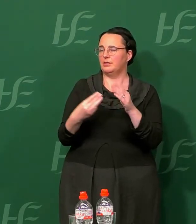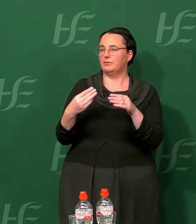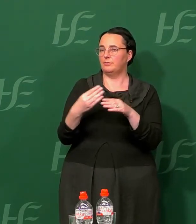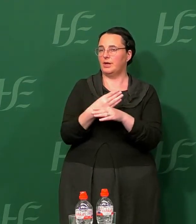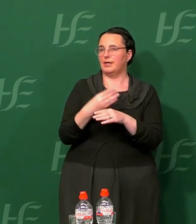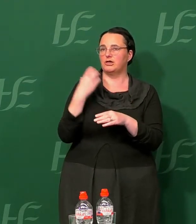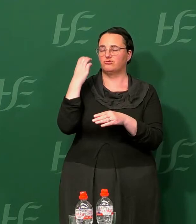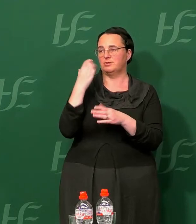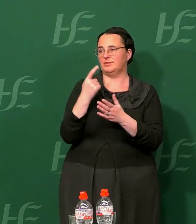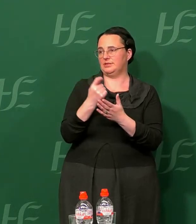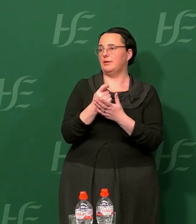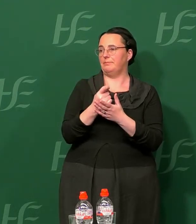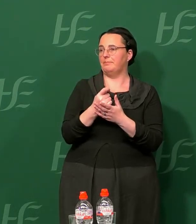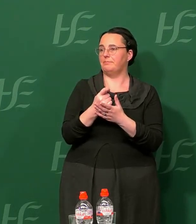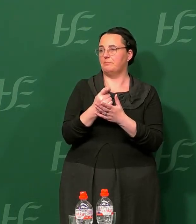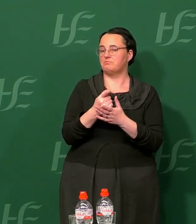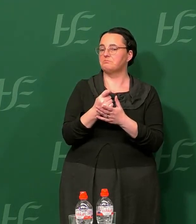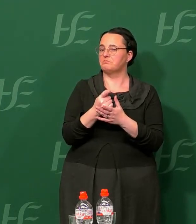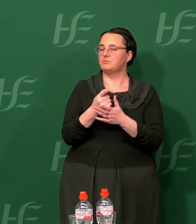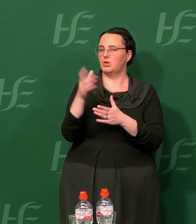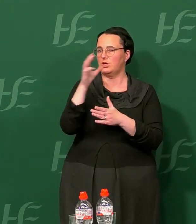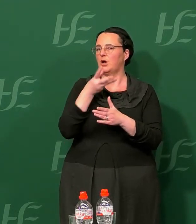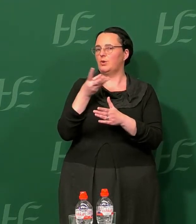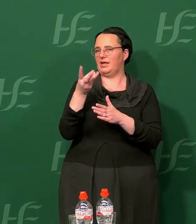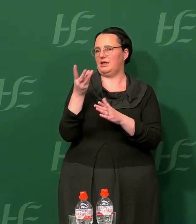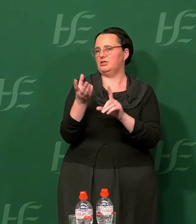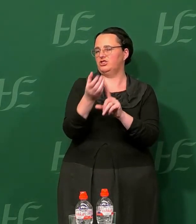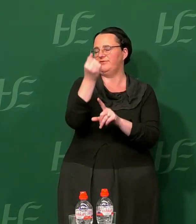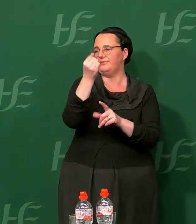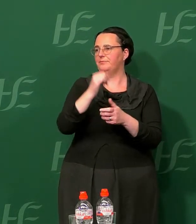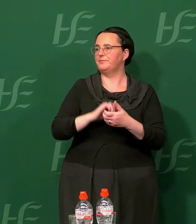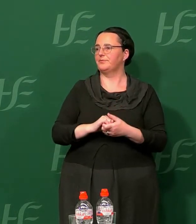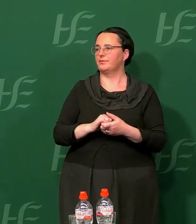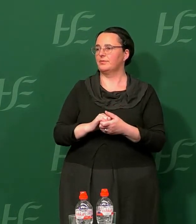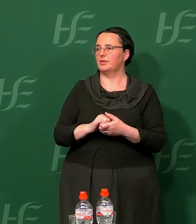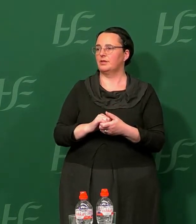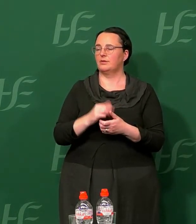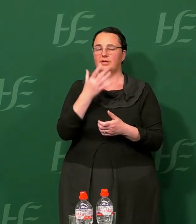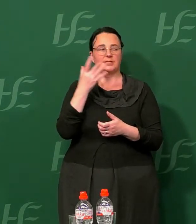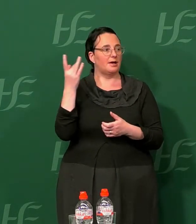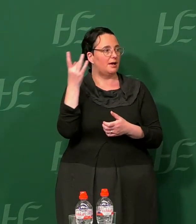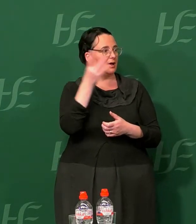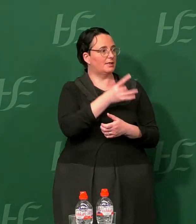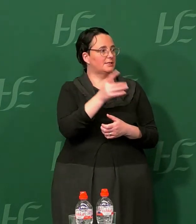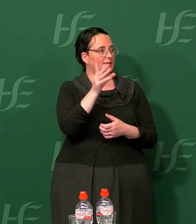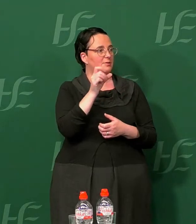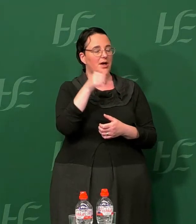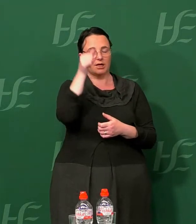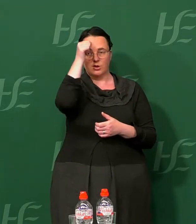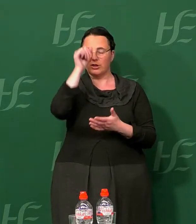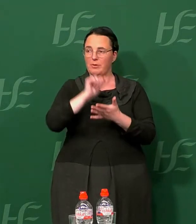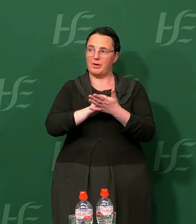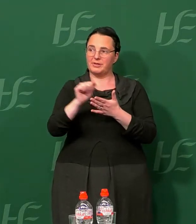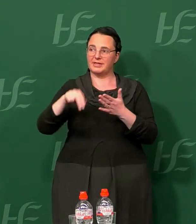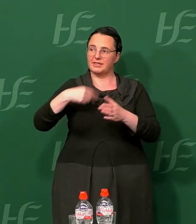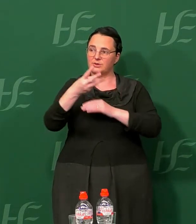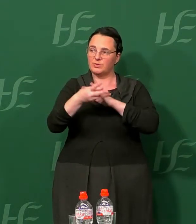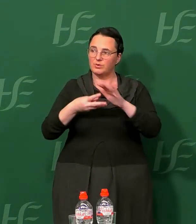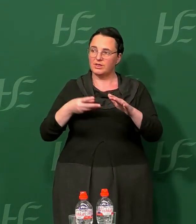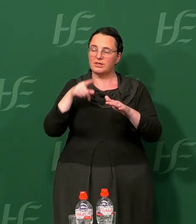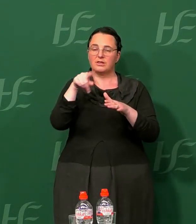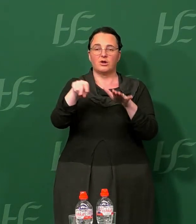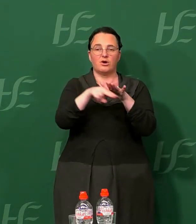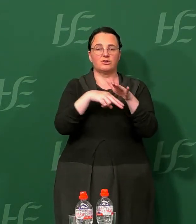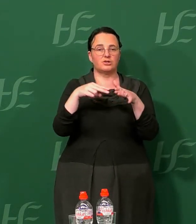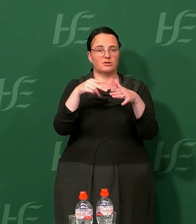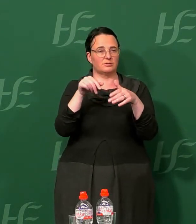by Christmas time, which we're well in progress to achieve. Can I ask Damien, I know you're publishing it next week, offering the under